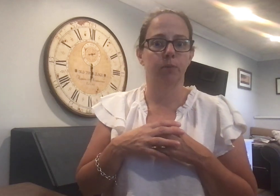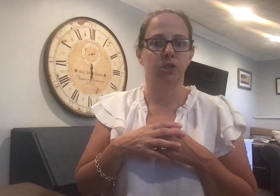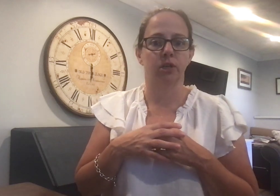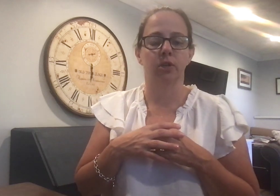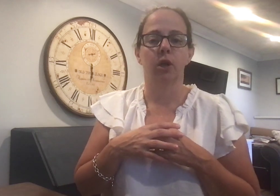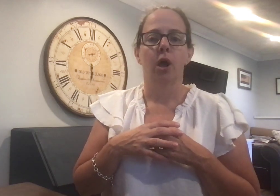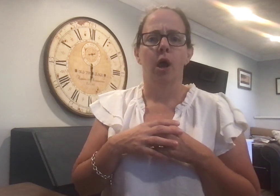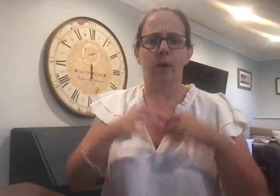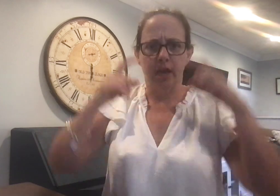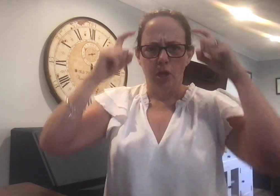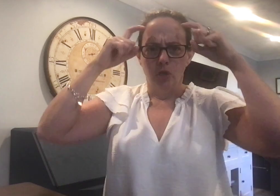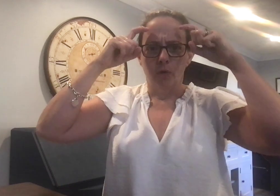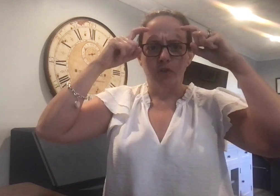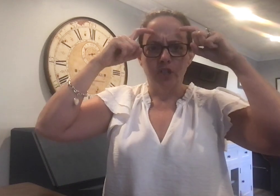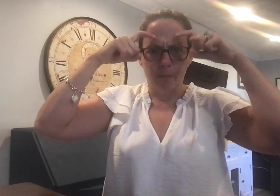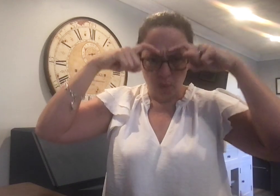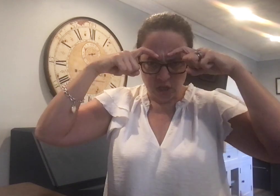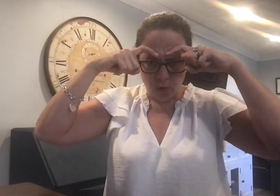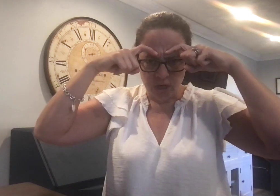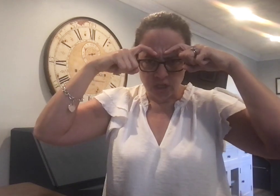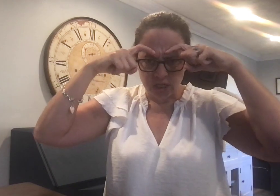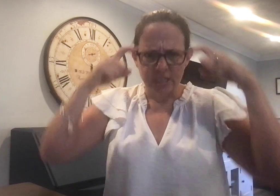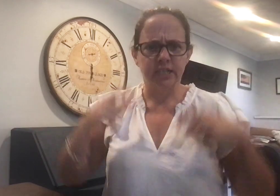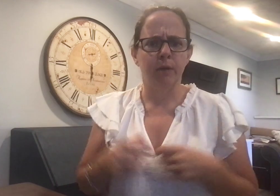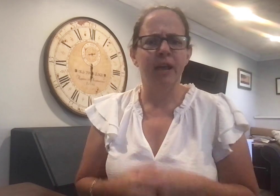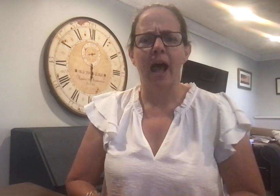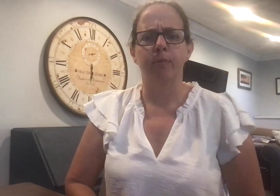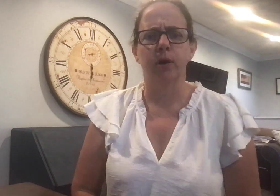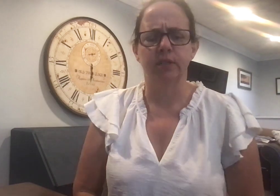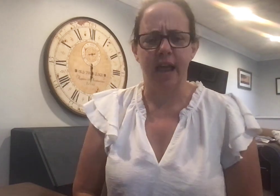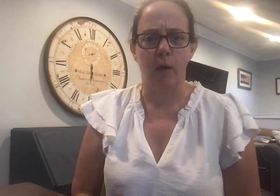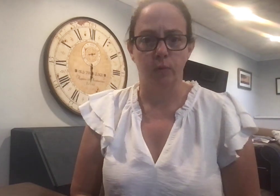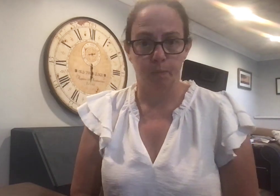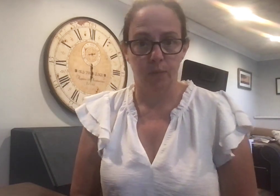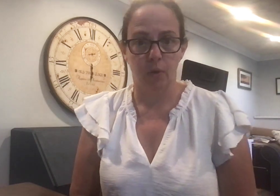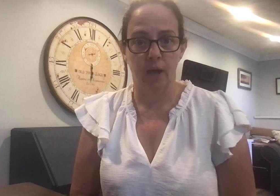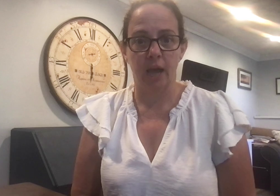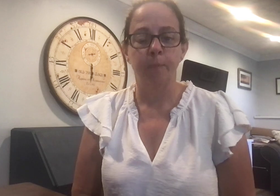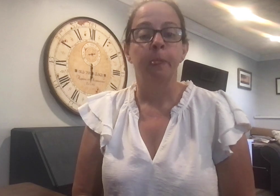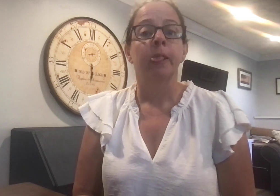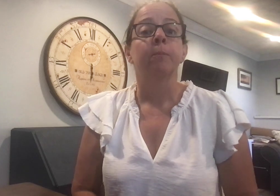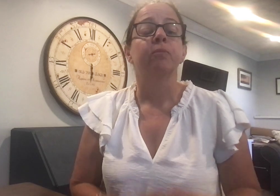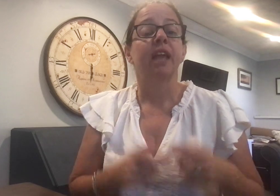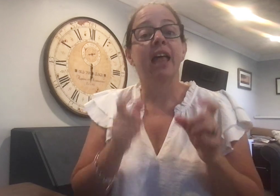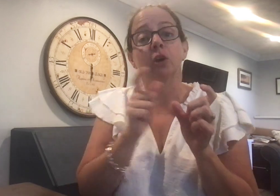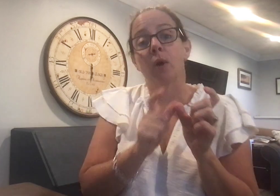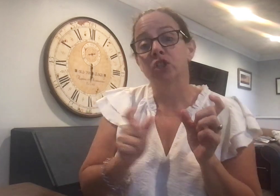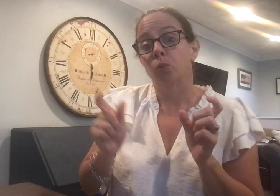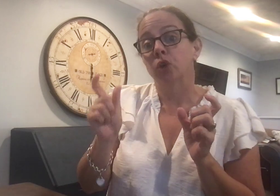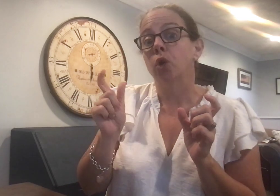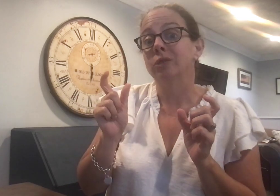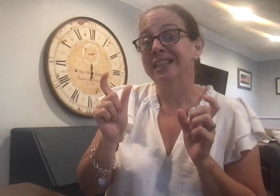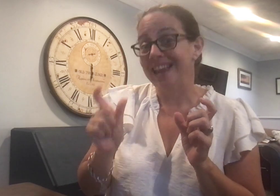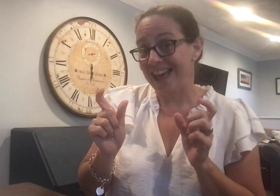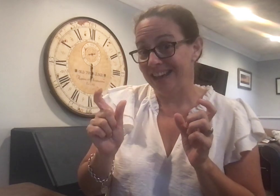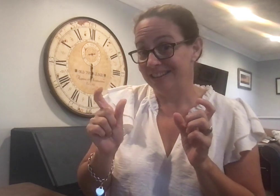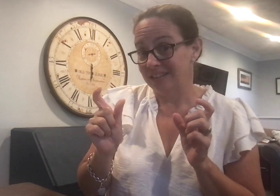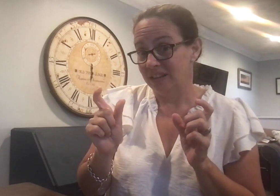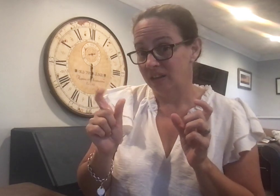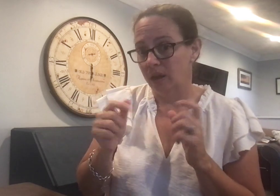expression. Okay, so for WH questions, it's going to be eyebrows down. Okay, and the question word goes at the end. Okay,